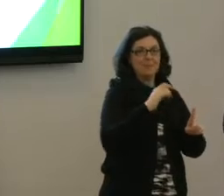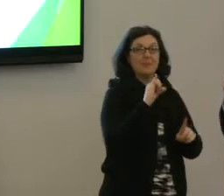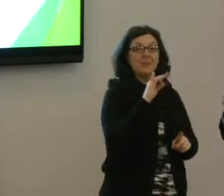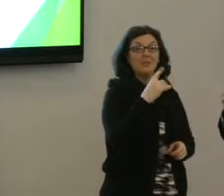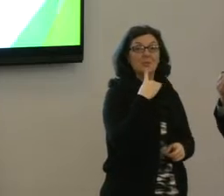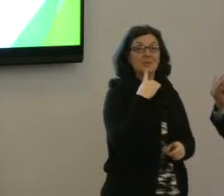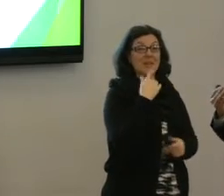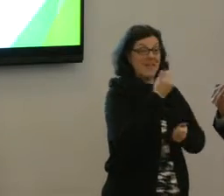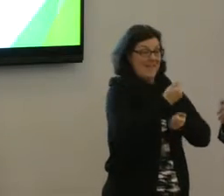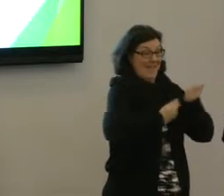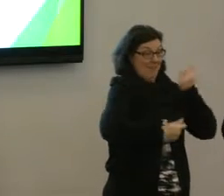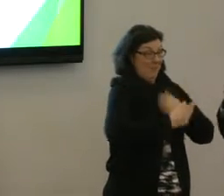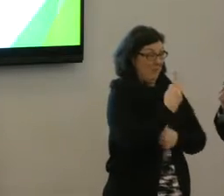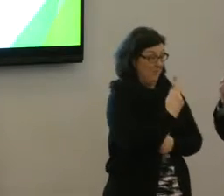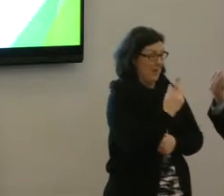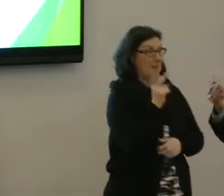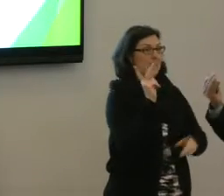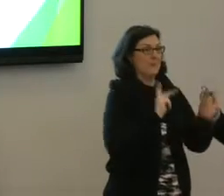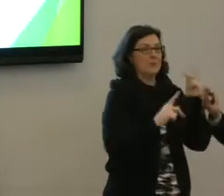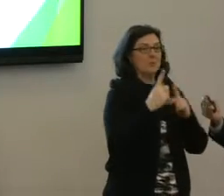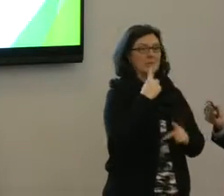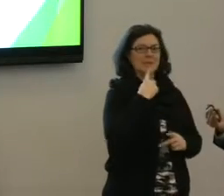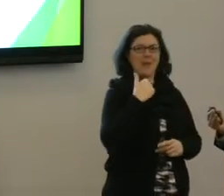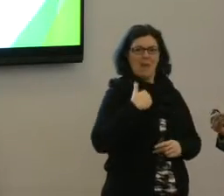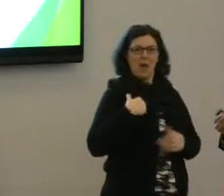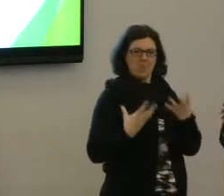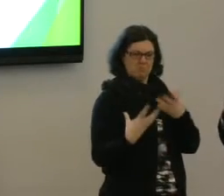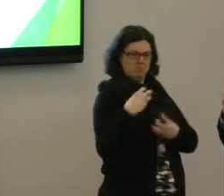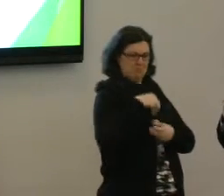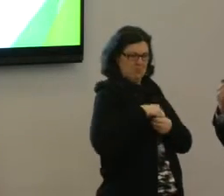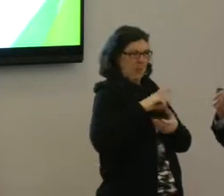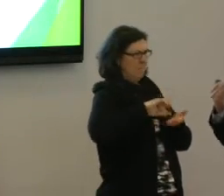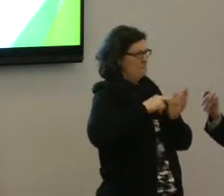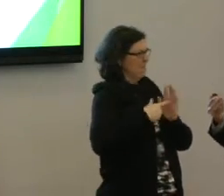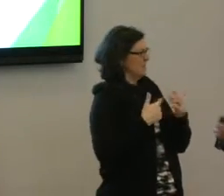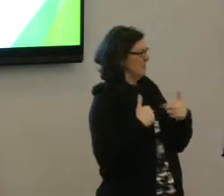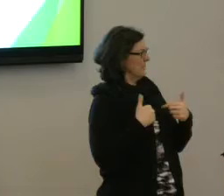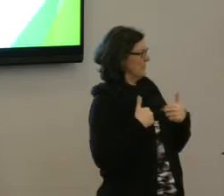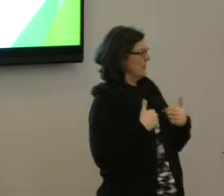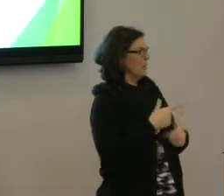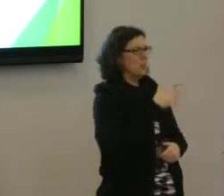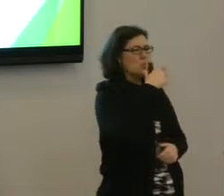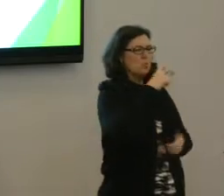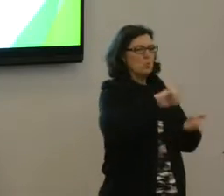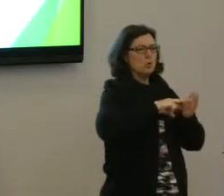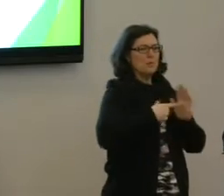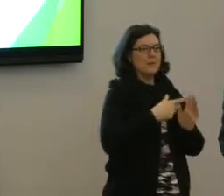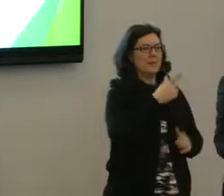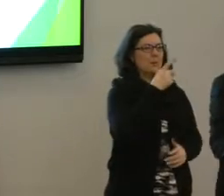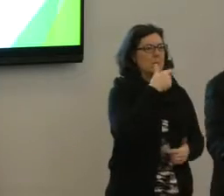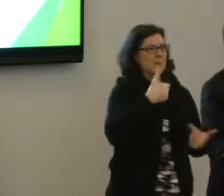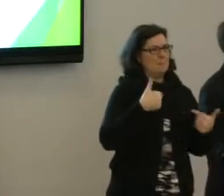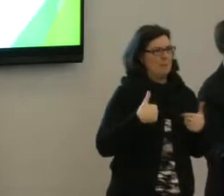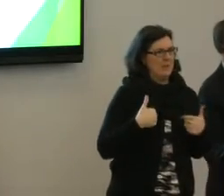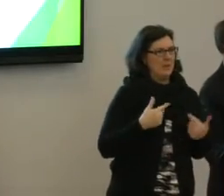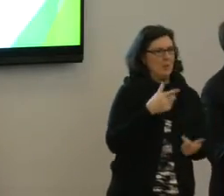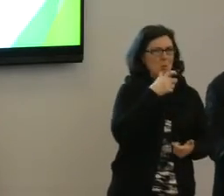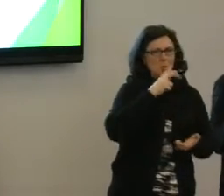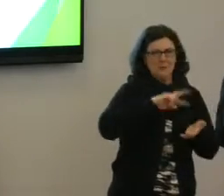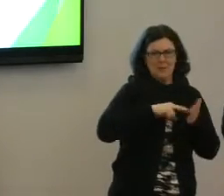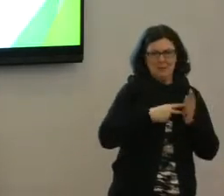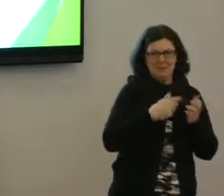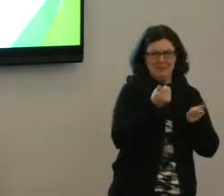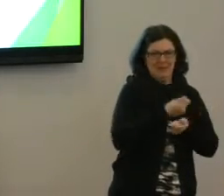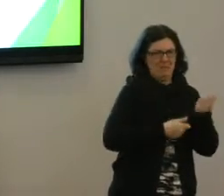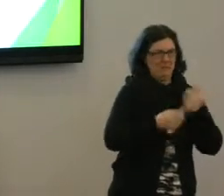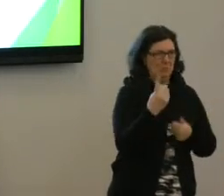everybody, people will say, I'm part of that everybody. Who do you define as that part of that everybody? Who is that everybody?